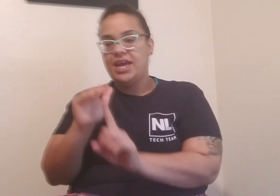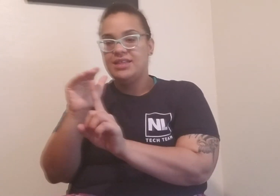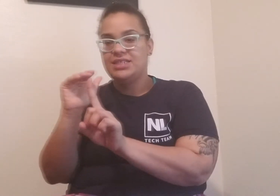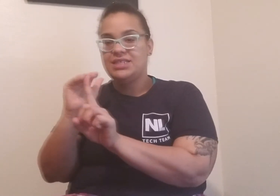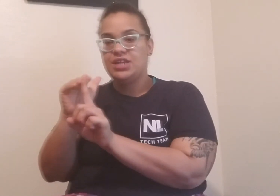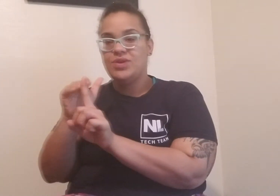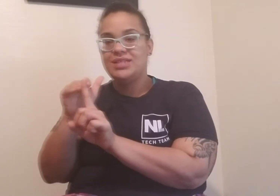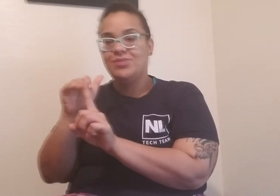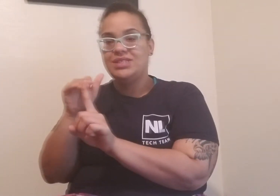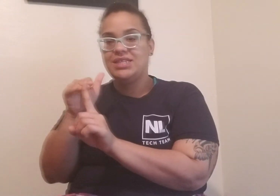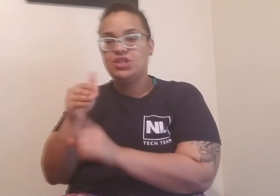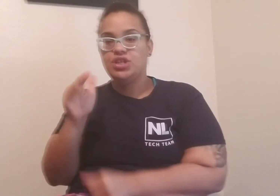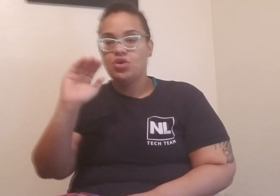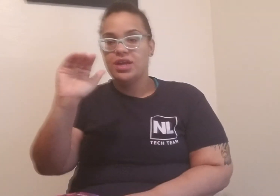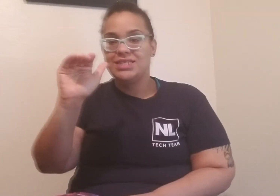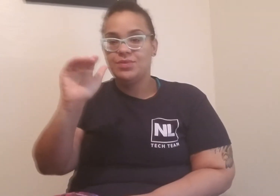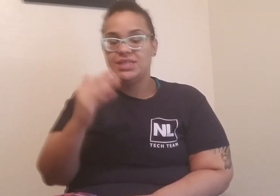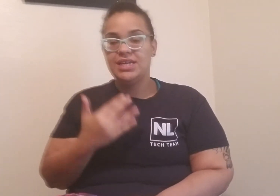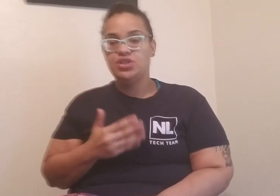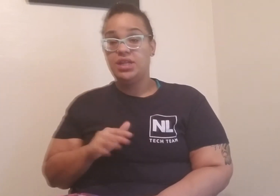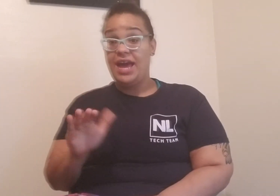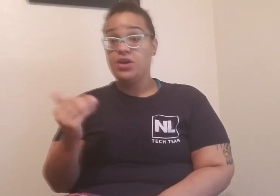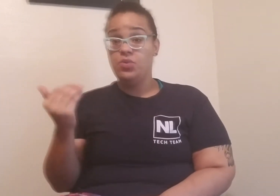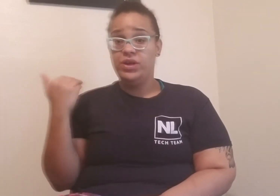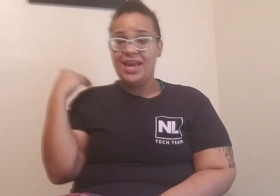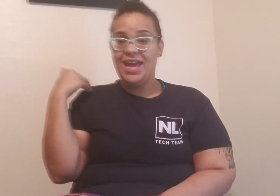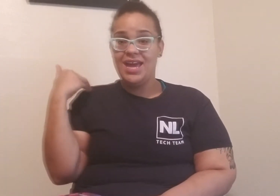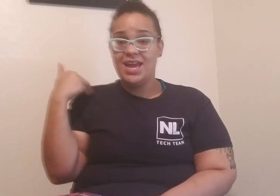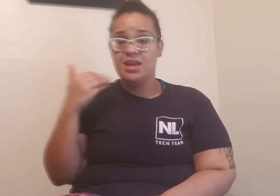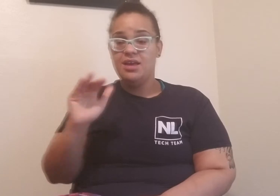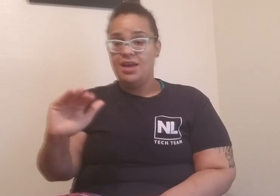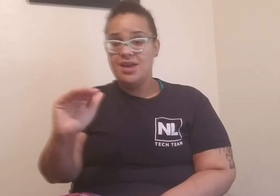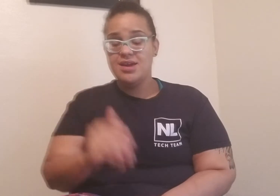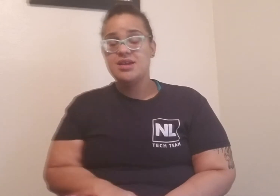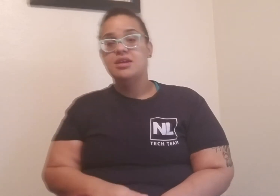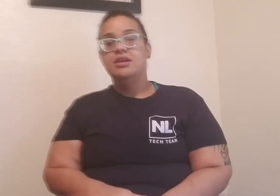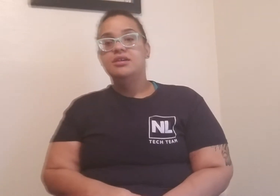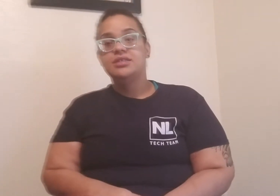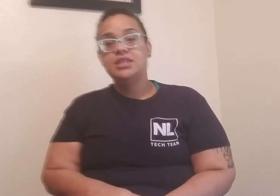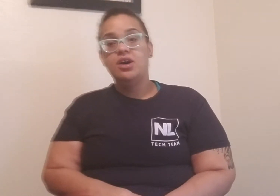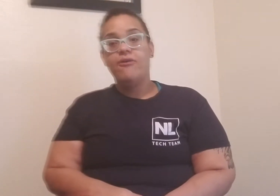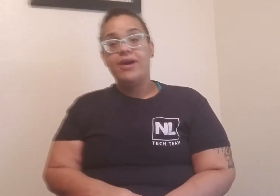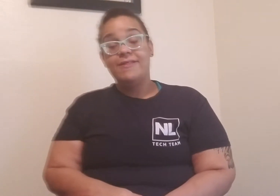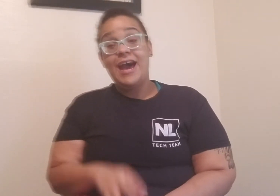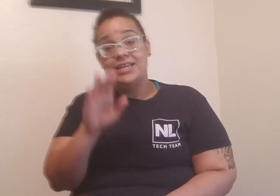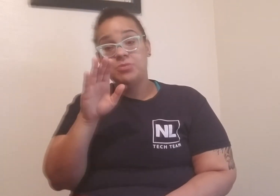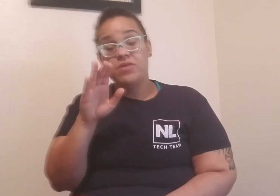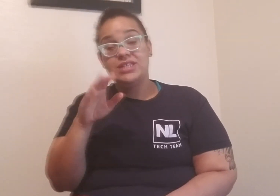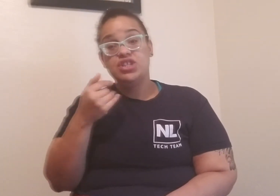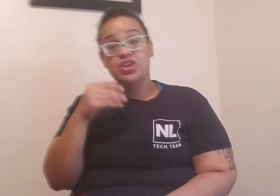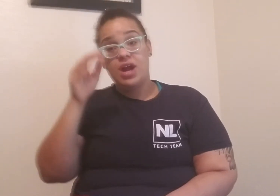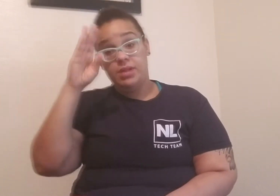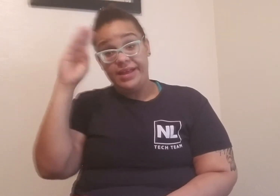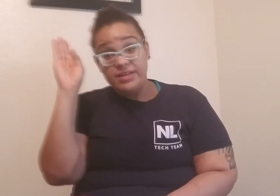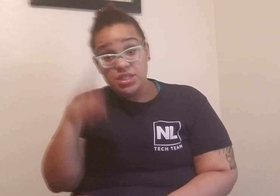this is a sign to get someone's attention or get someone's attention. Like how you would, like, hey. So that is more of attention grabbing. Like, did you